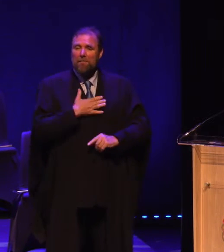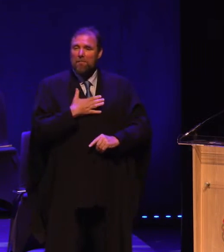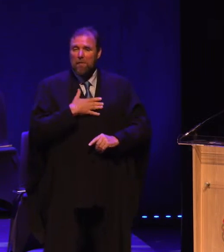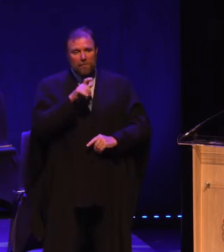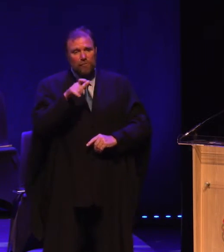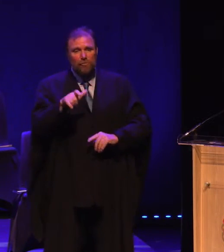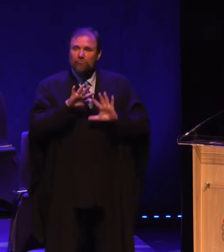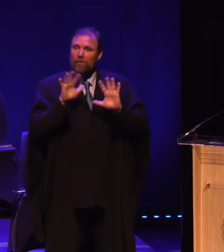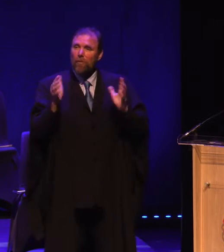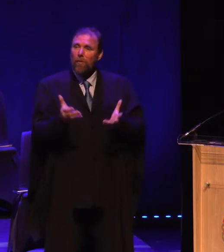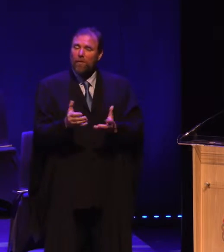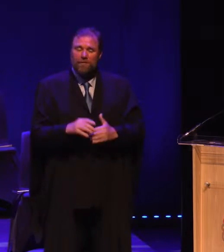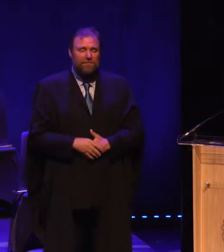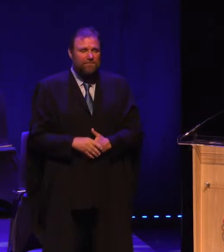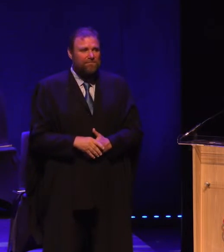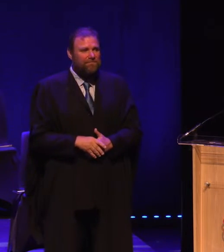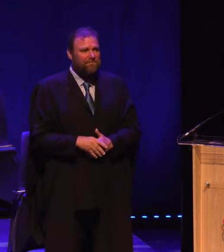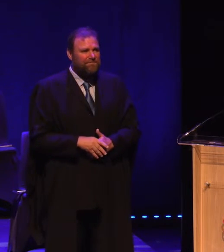students around the world.